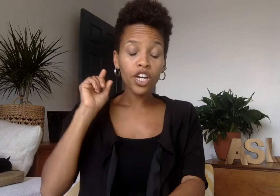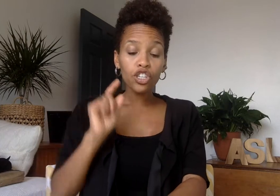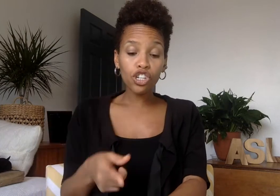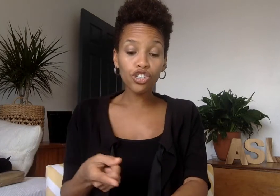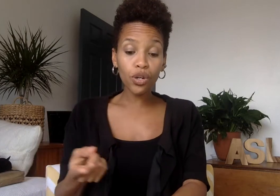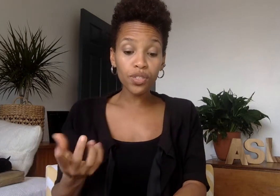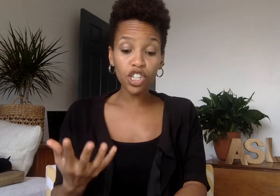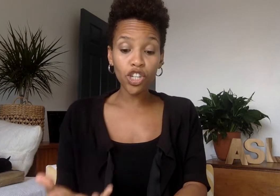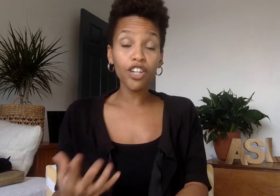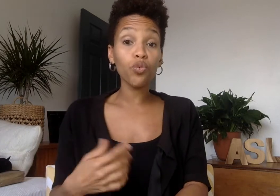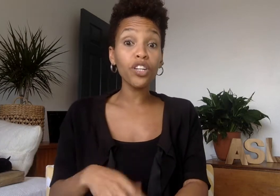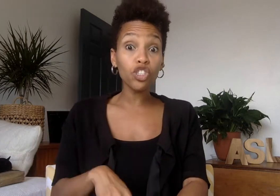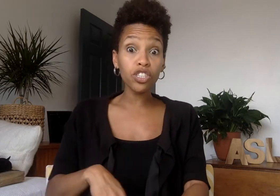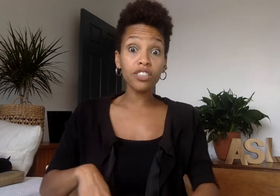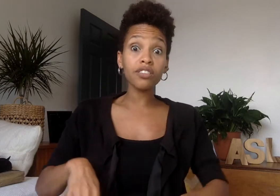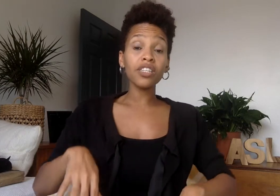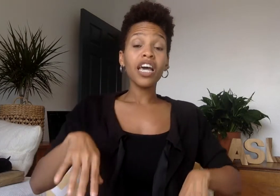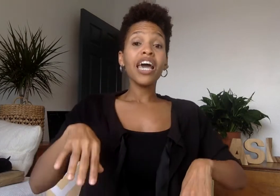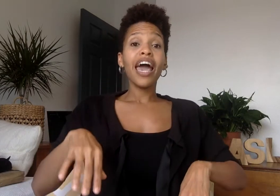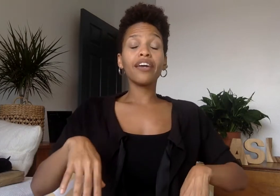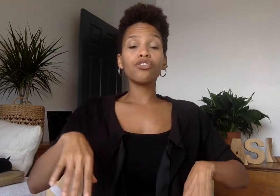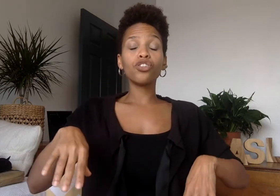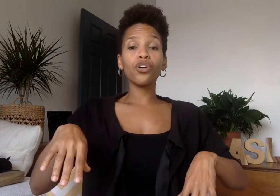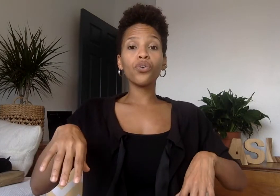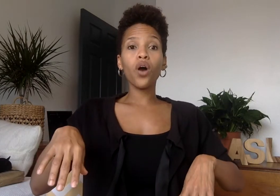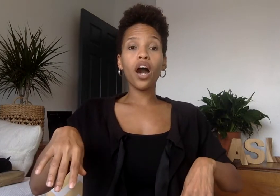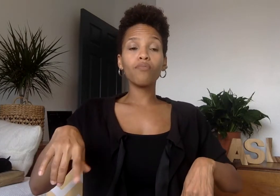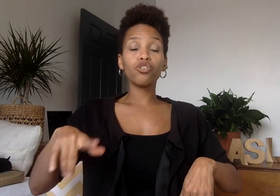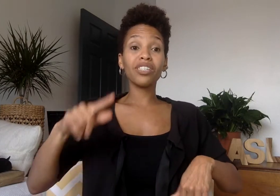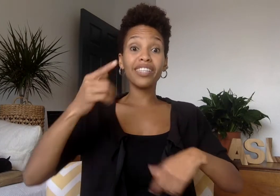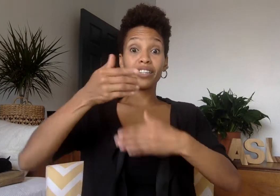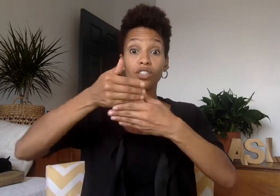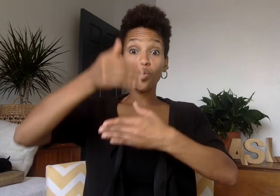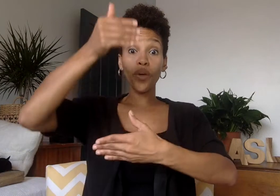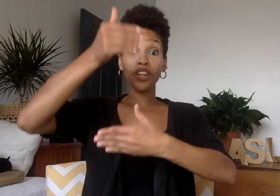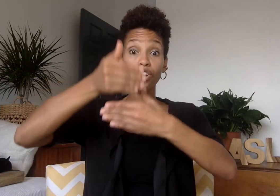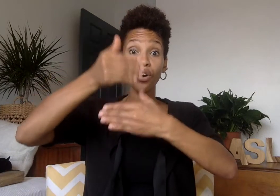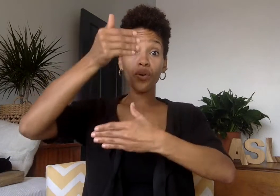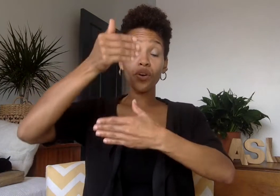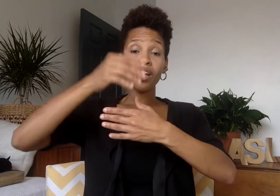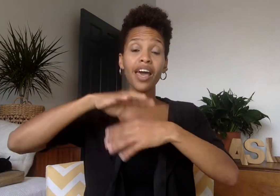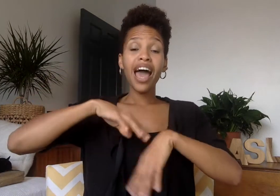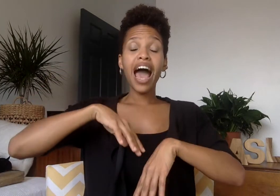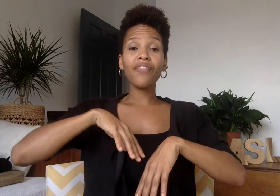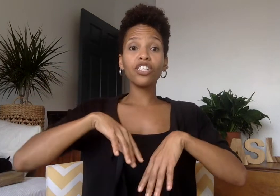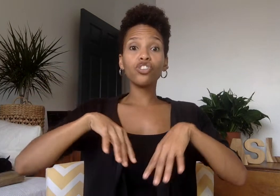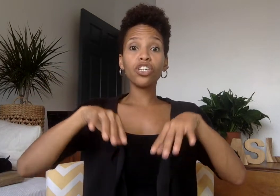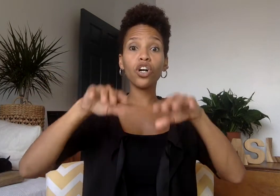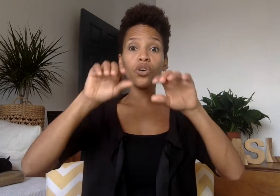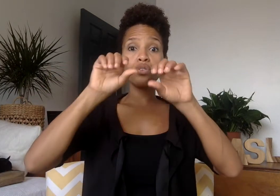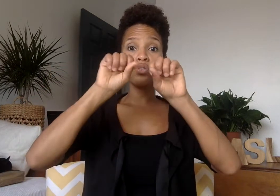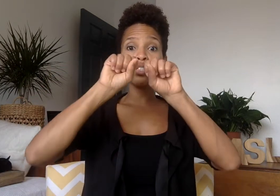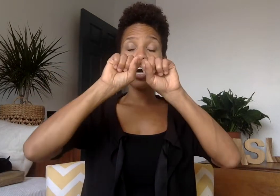she shows a shattered windshield, and so she says the window, and then she goes.